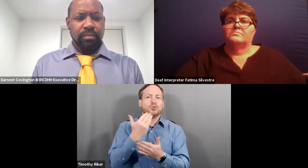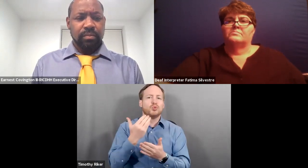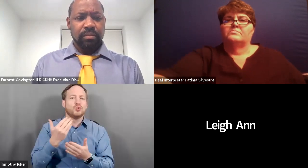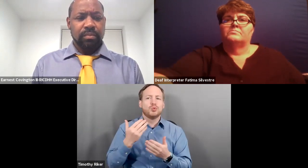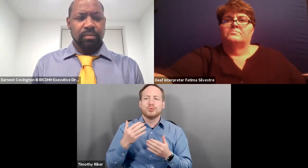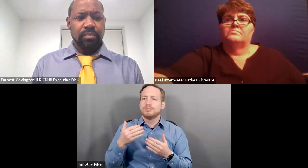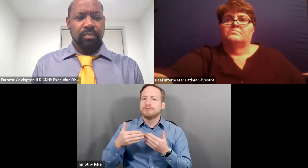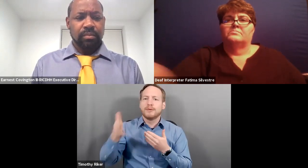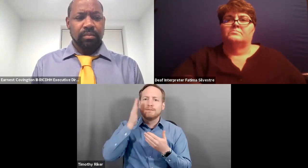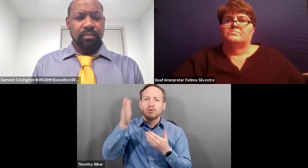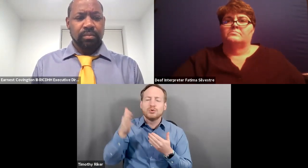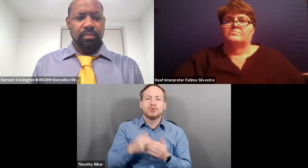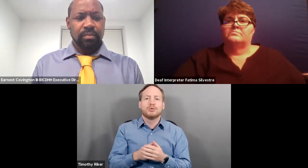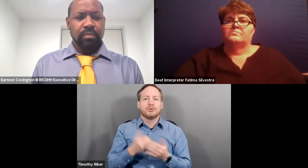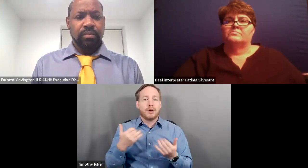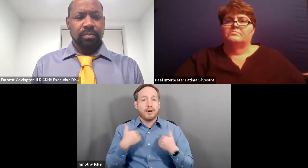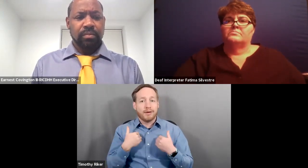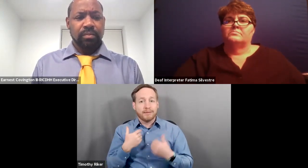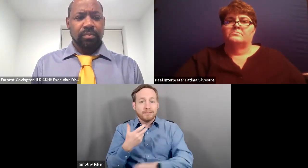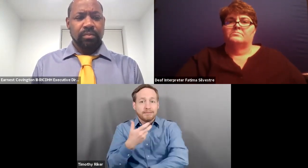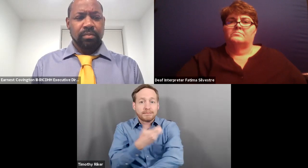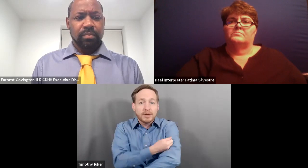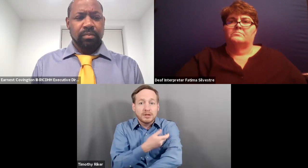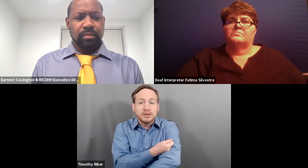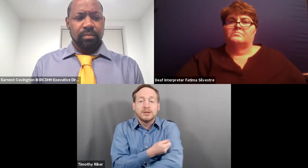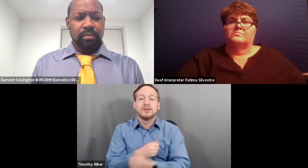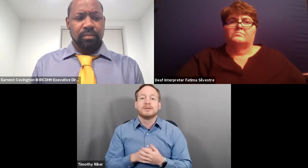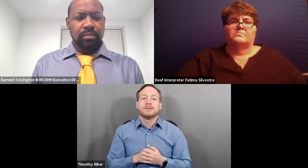think, what's going to happen in 2021?